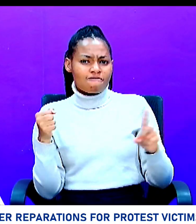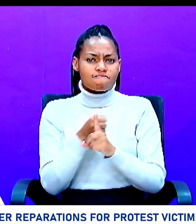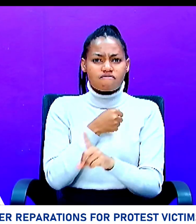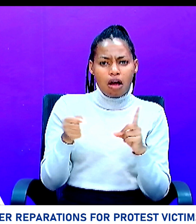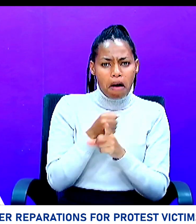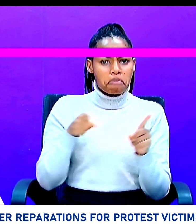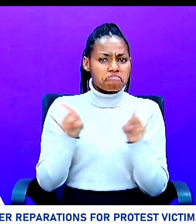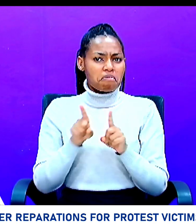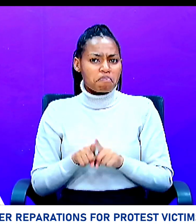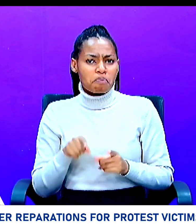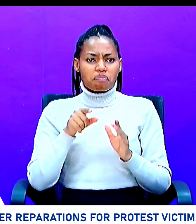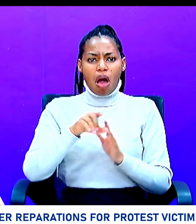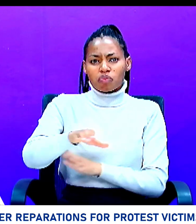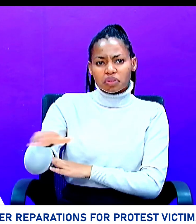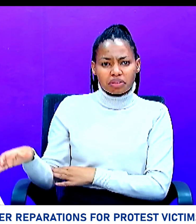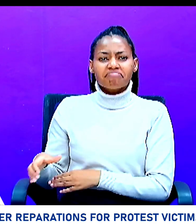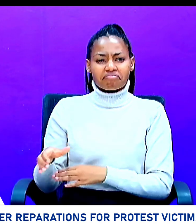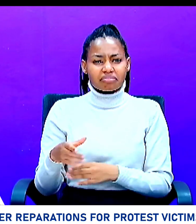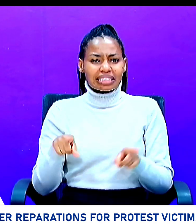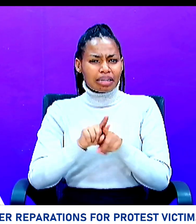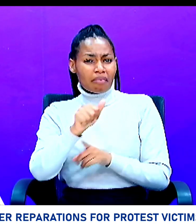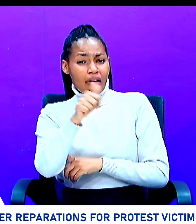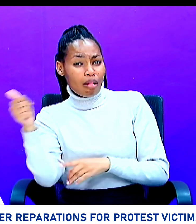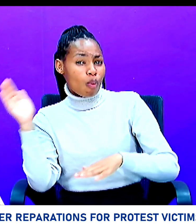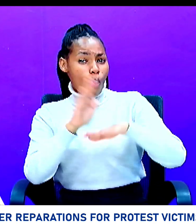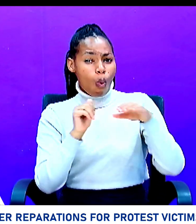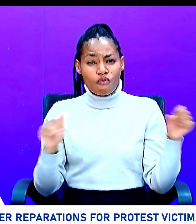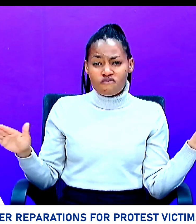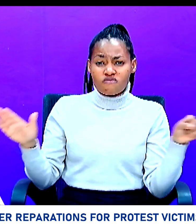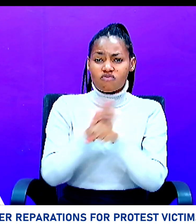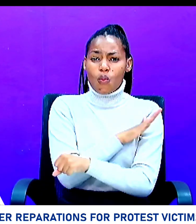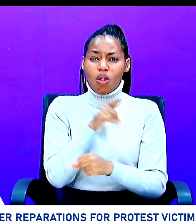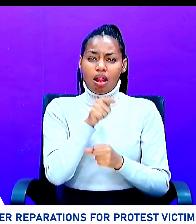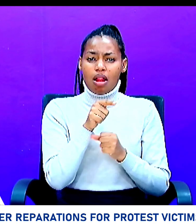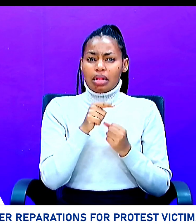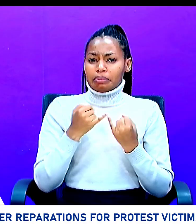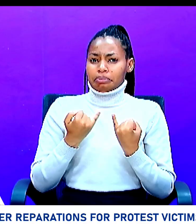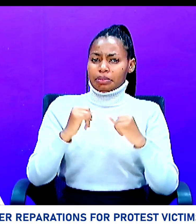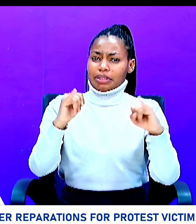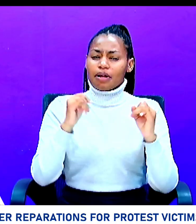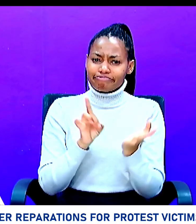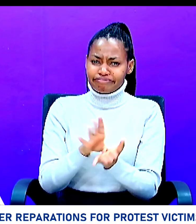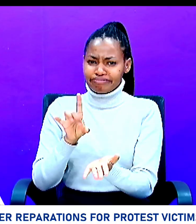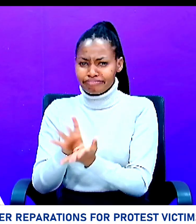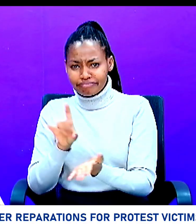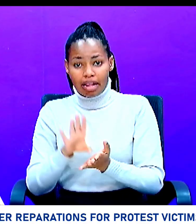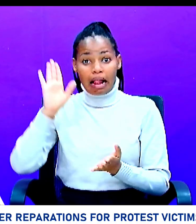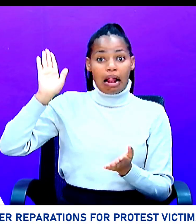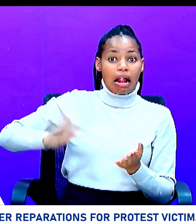commission accuses the state of being major violator despite constitutional guarantee and is calling